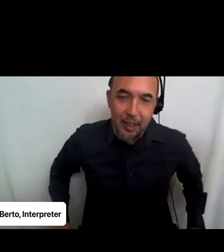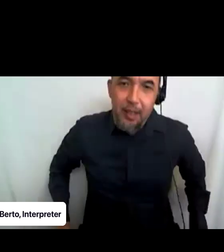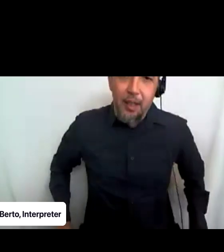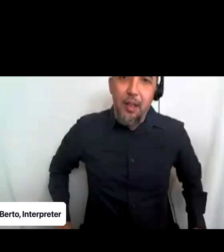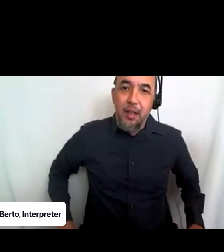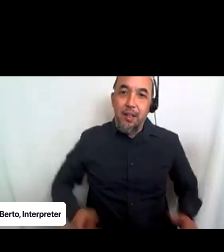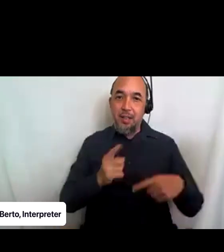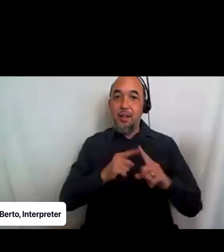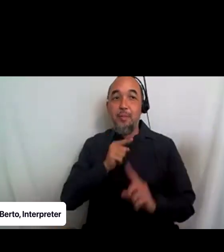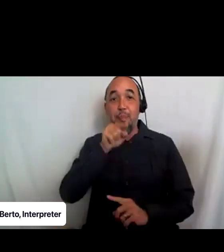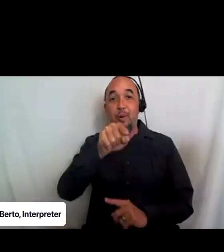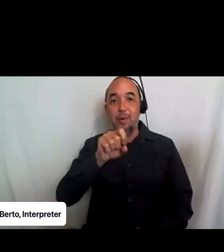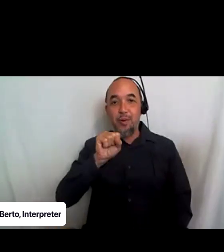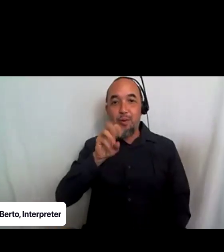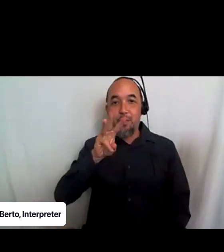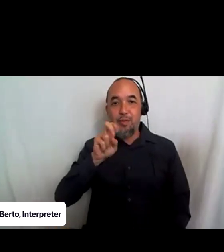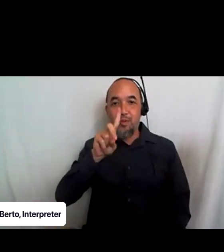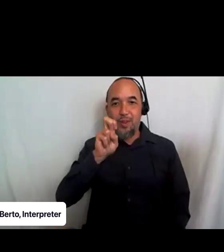to the Swede and he'd tell the Swede,